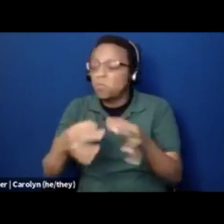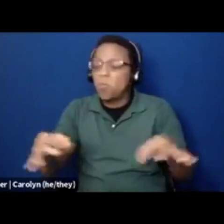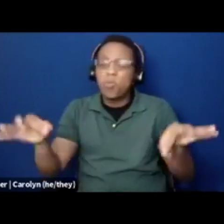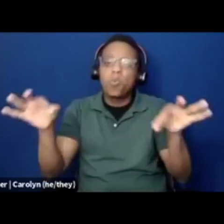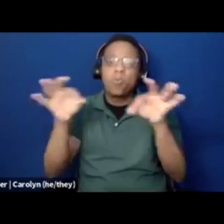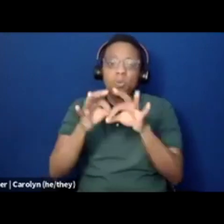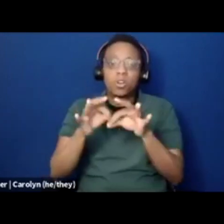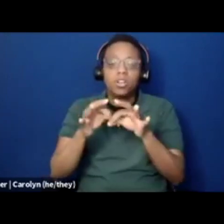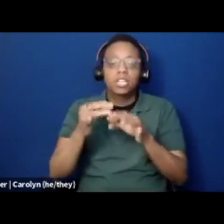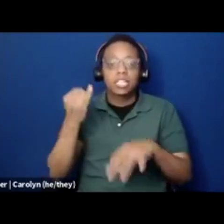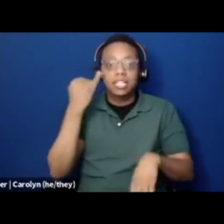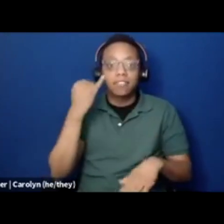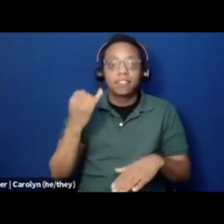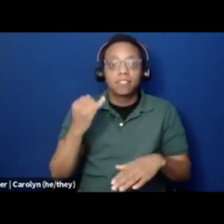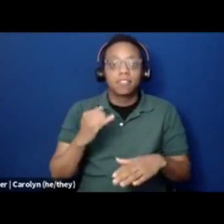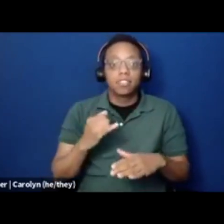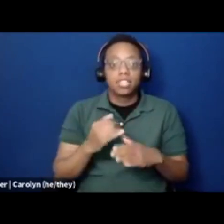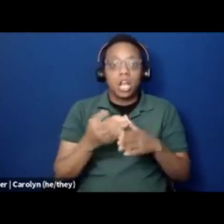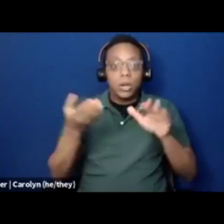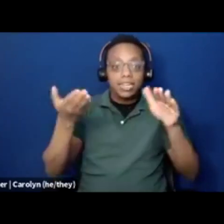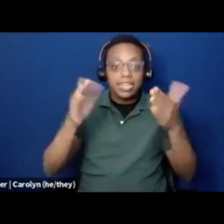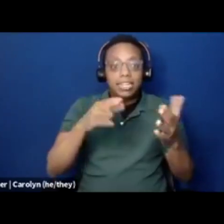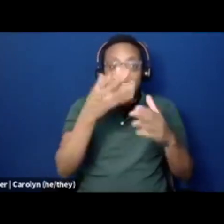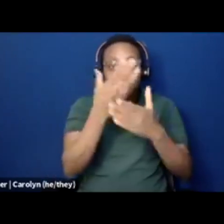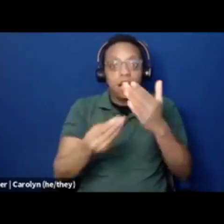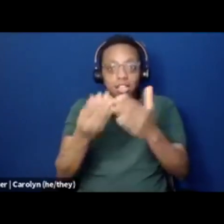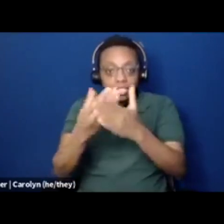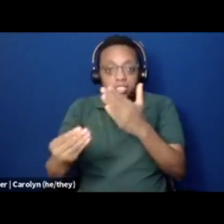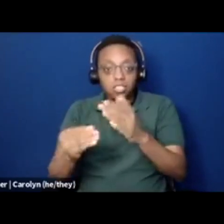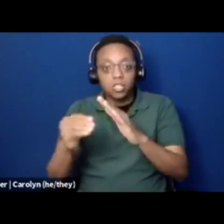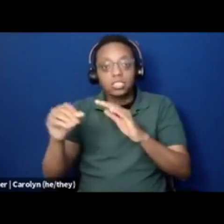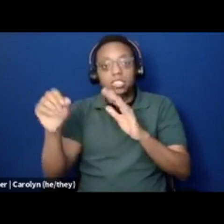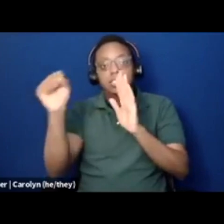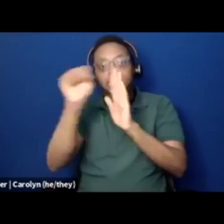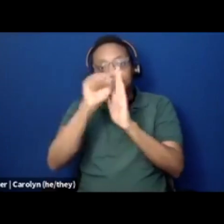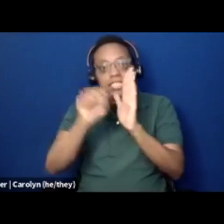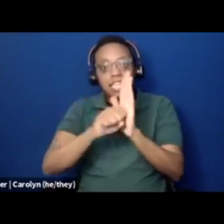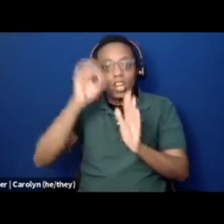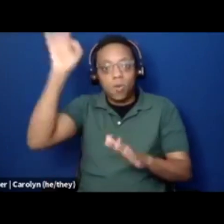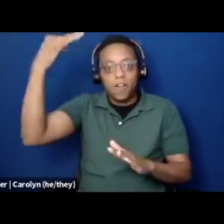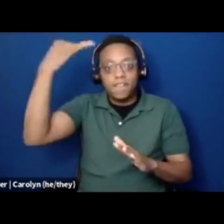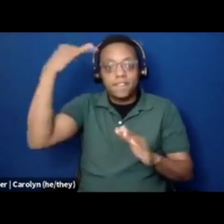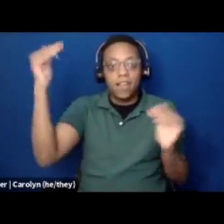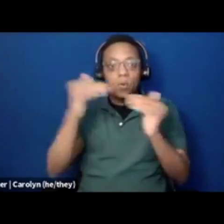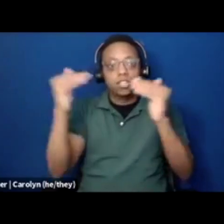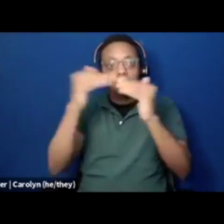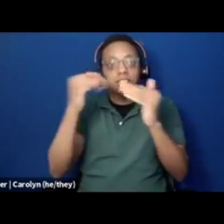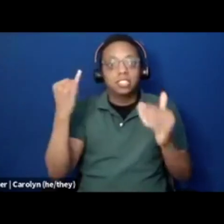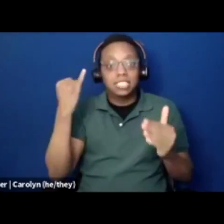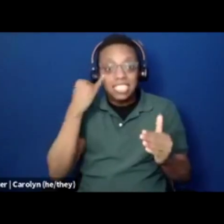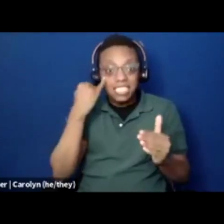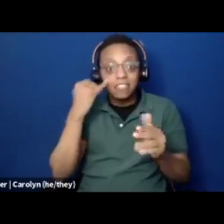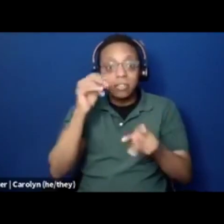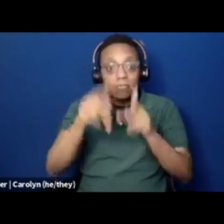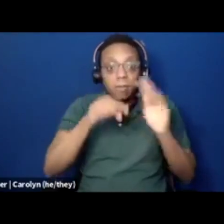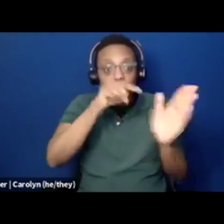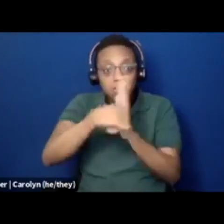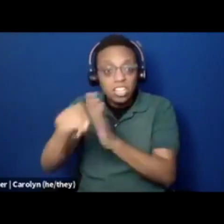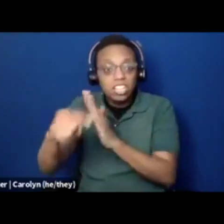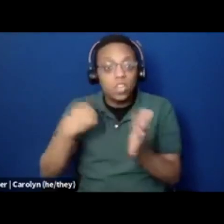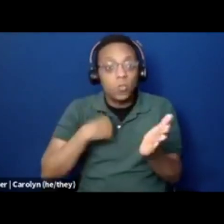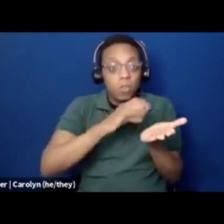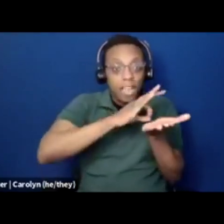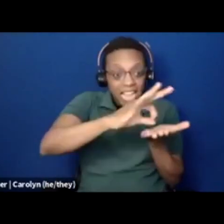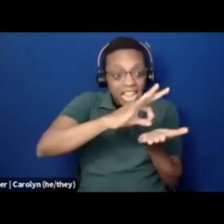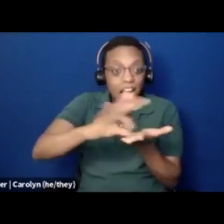happening on a state level, on a federal level, if they were being counted, we would be able, or the state